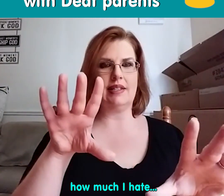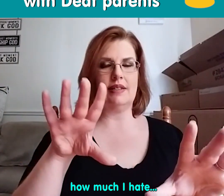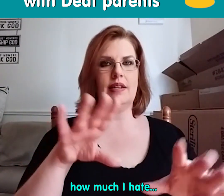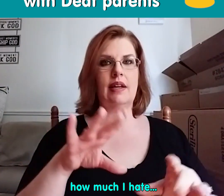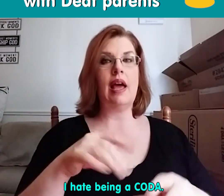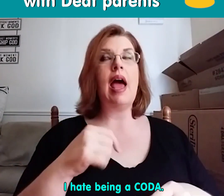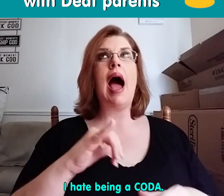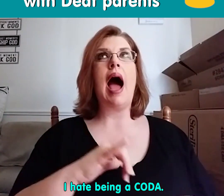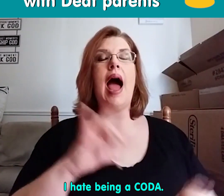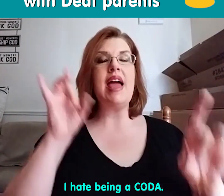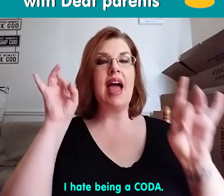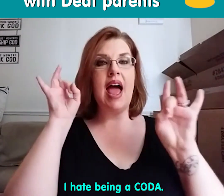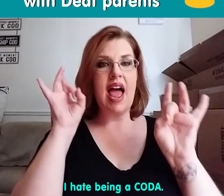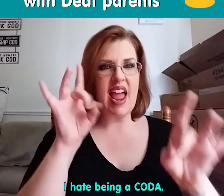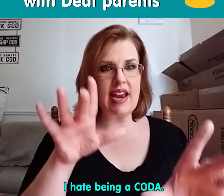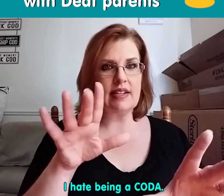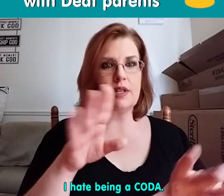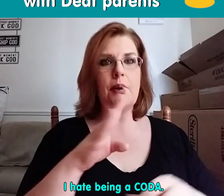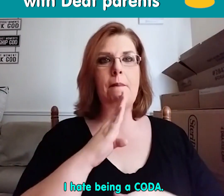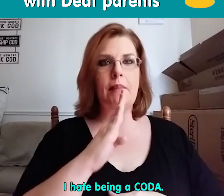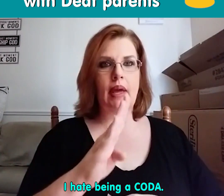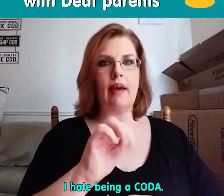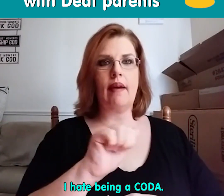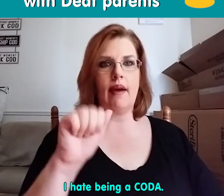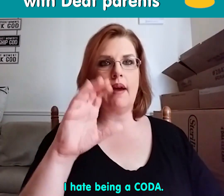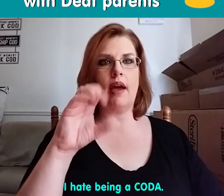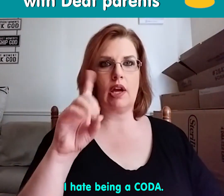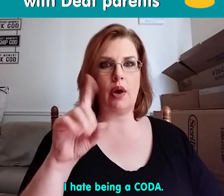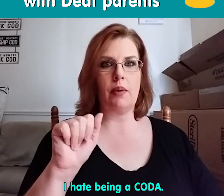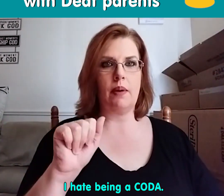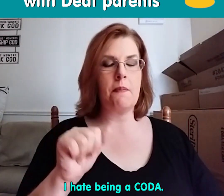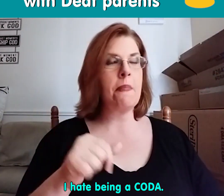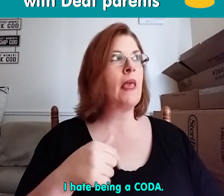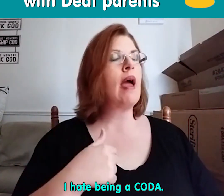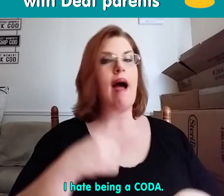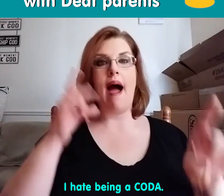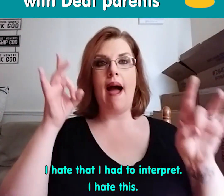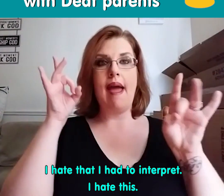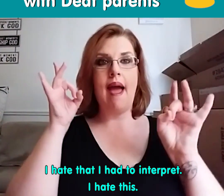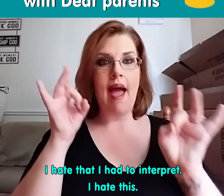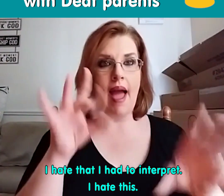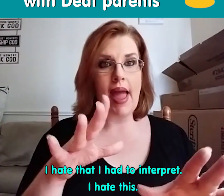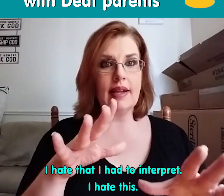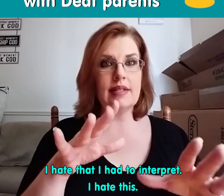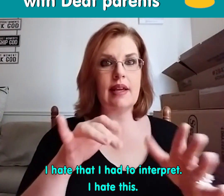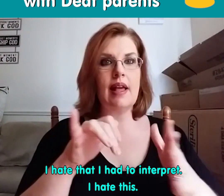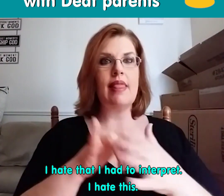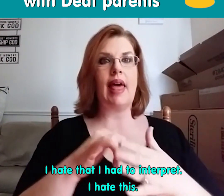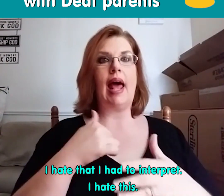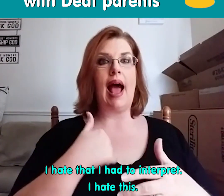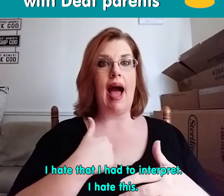the elevator, and my aunt is running to me. "Where have you